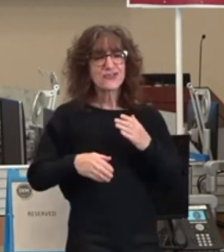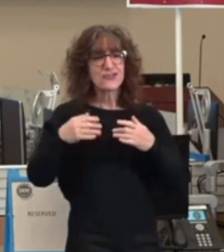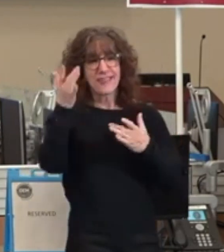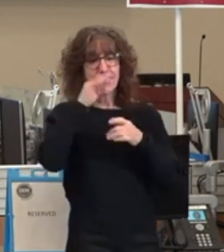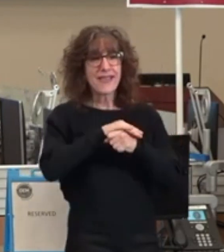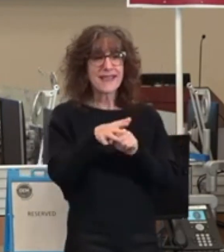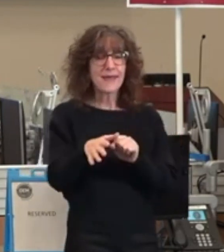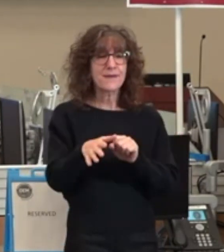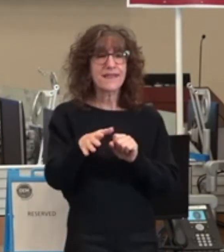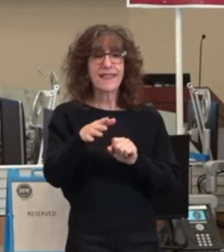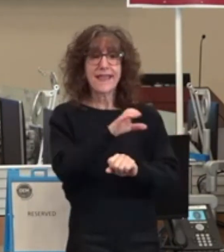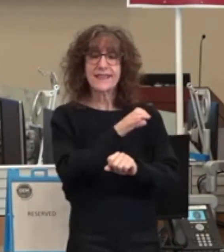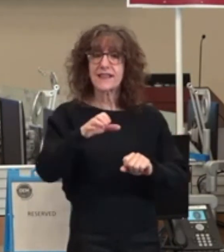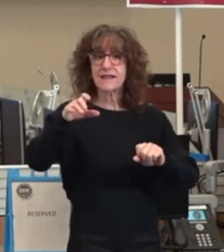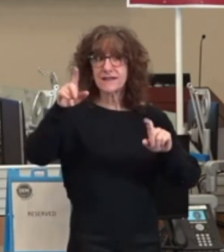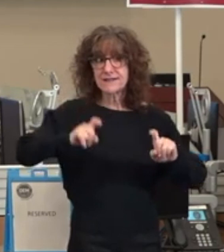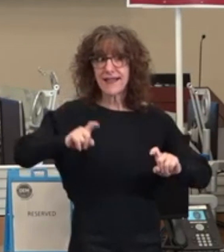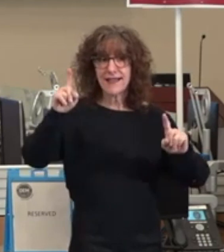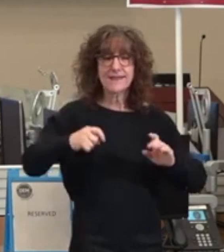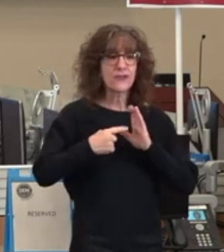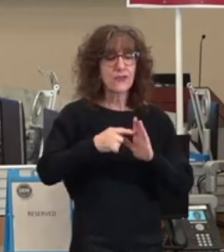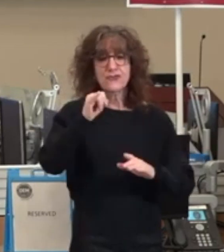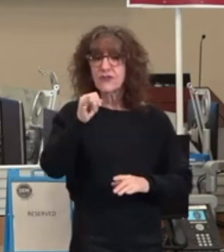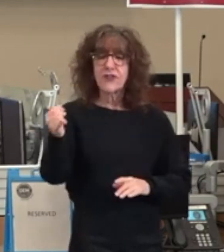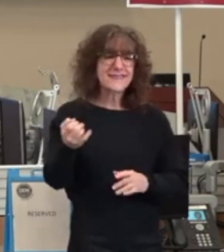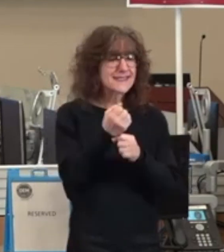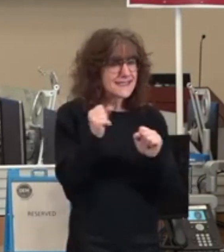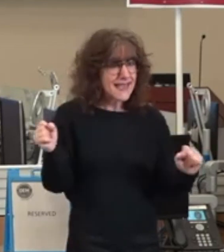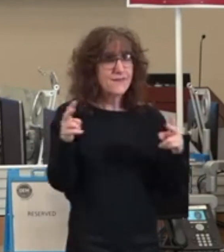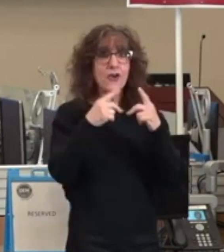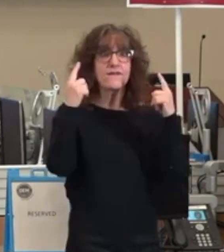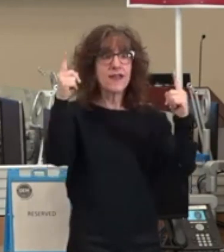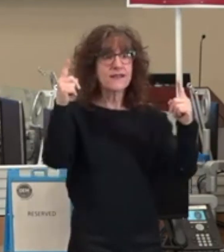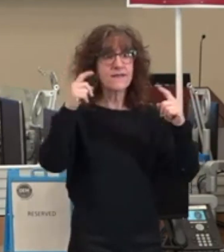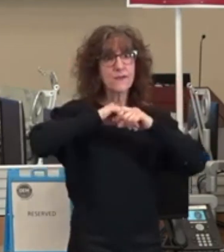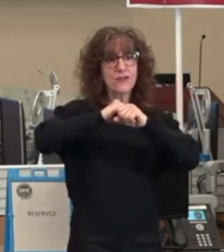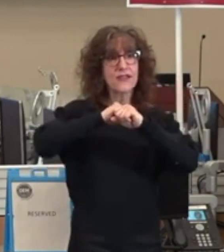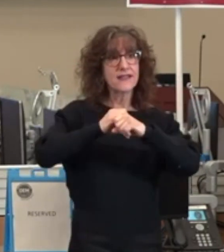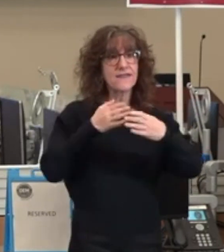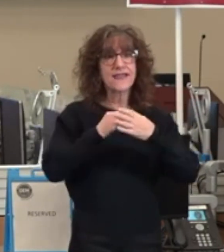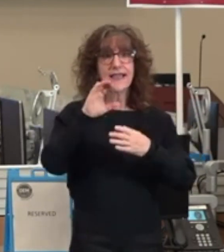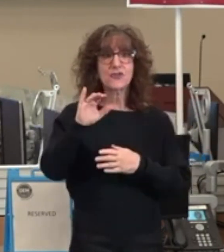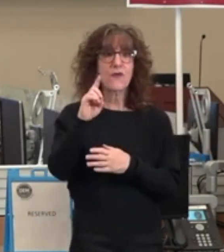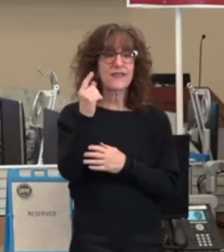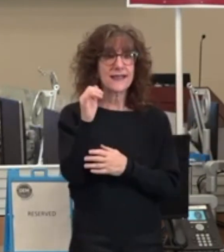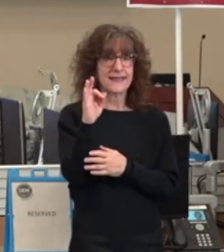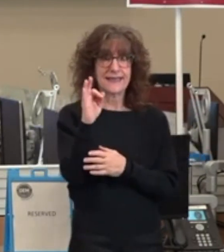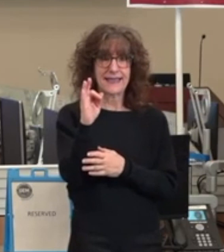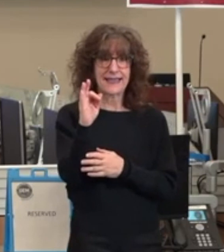rigorous clinical trials showed that Johnson & Johnson vaccine is safe and very effective in protecting against COVID-19